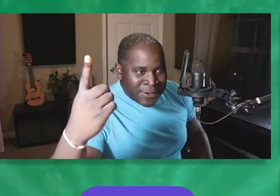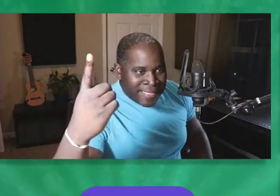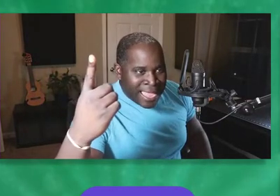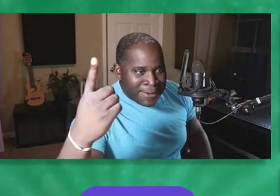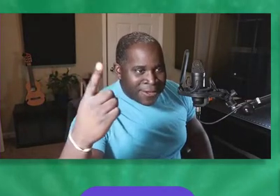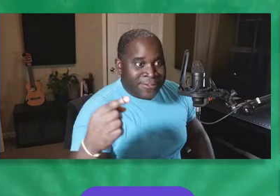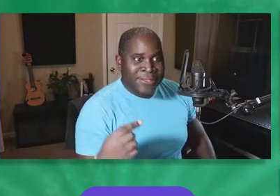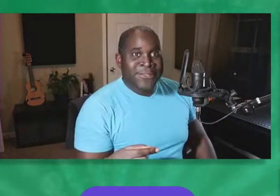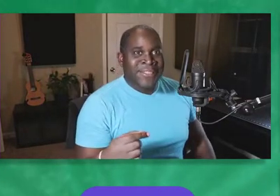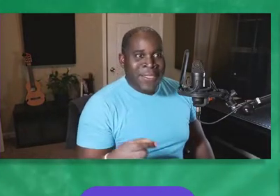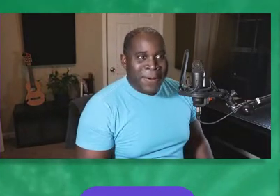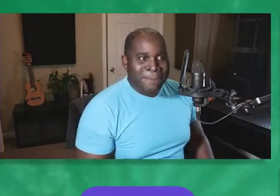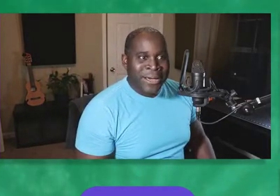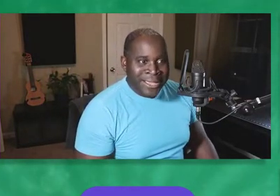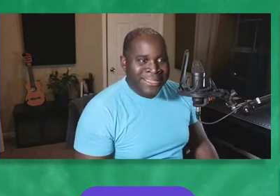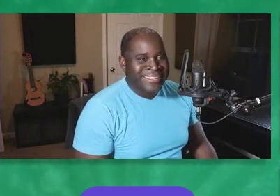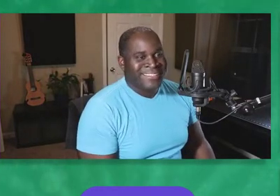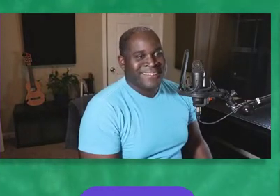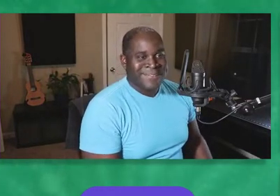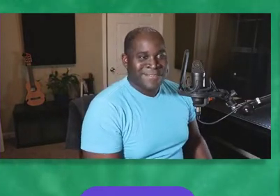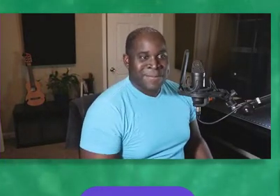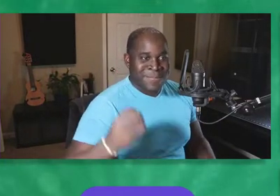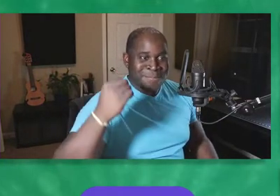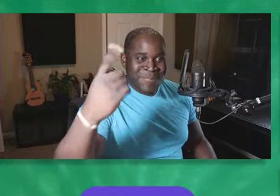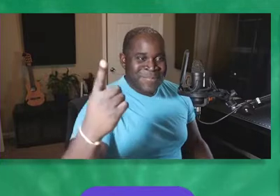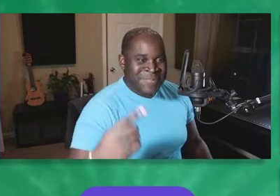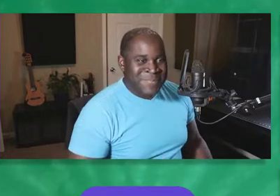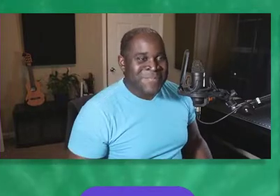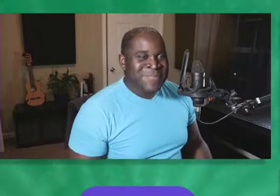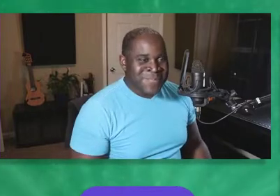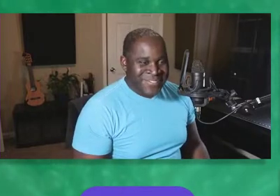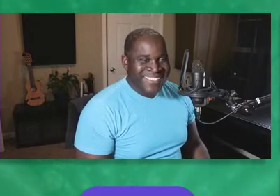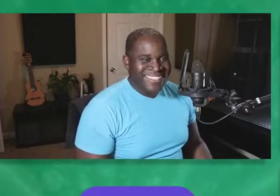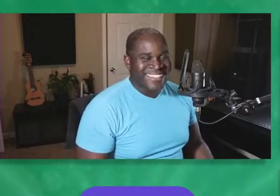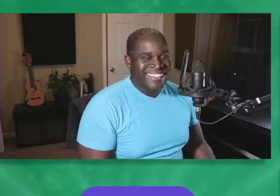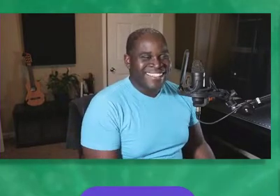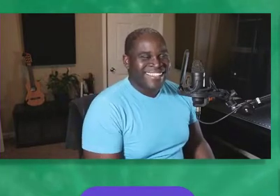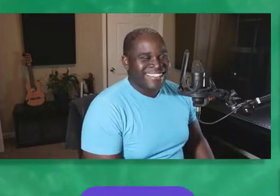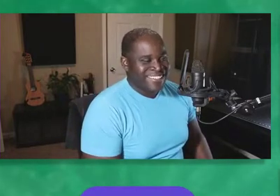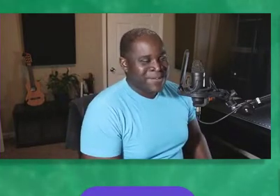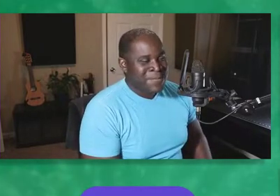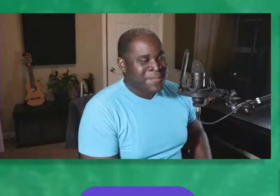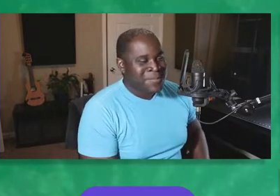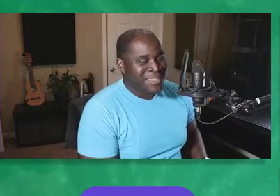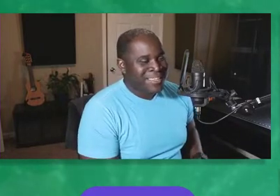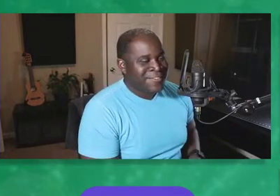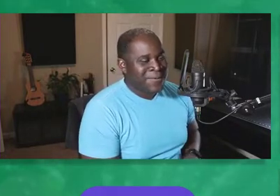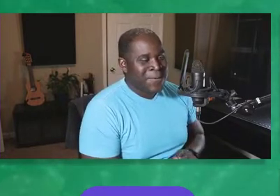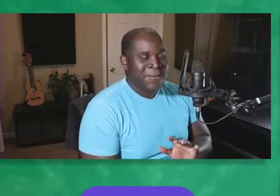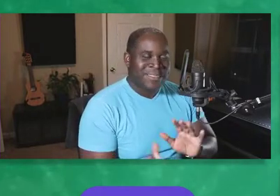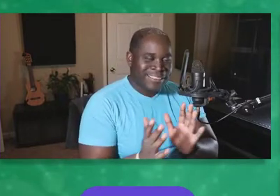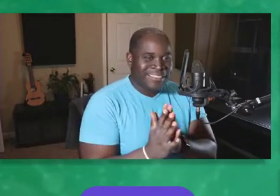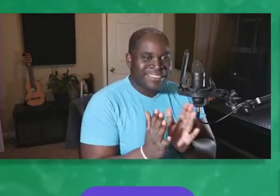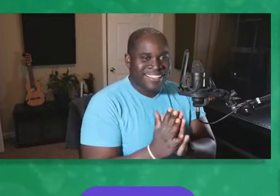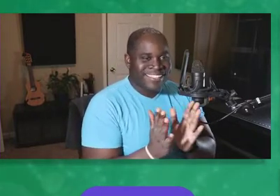there. Look at the eyebrows. Look at there, punk. It's like. I did